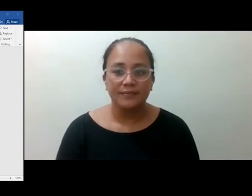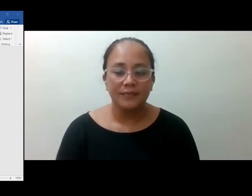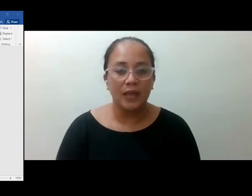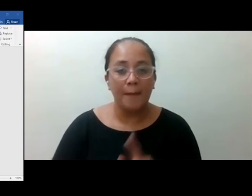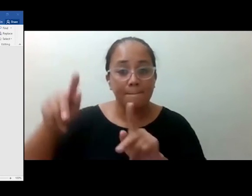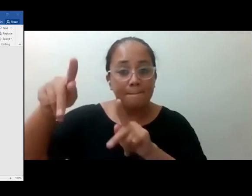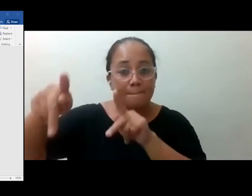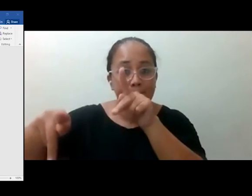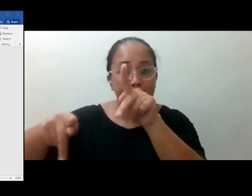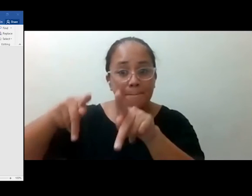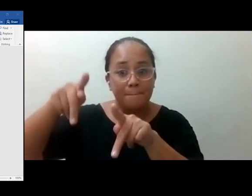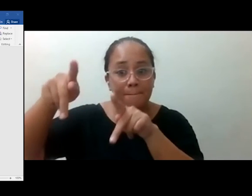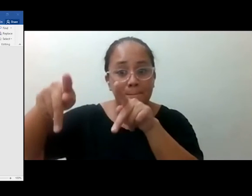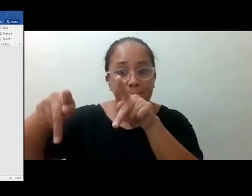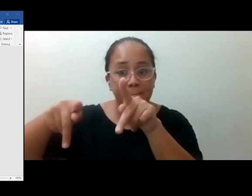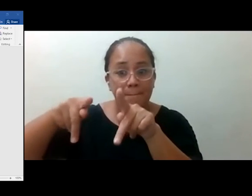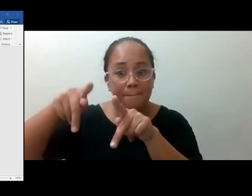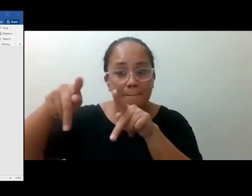people with